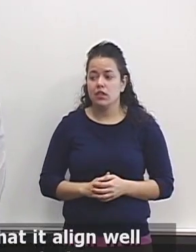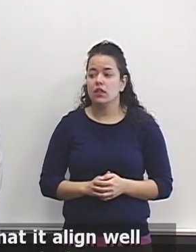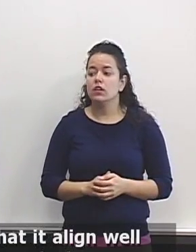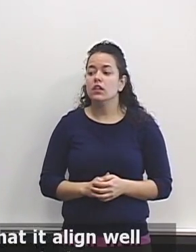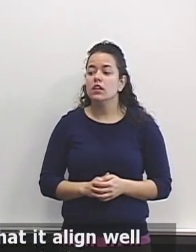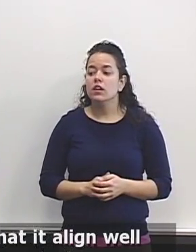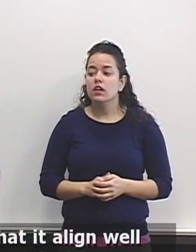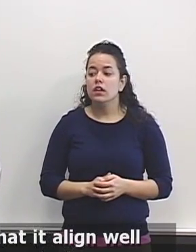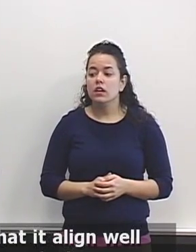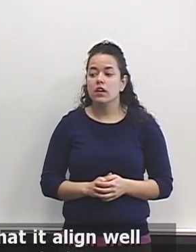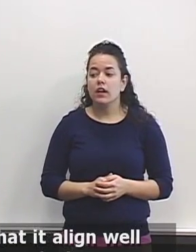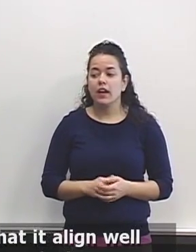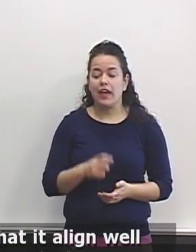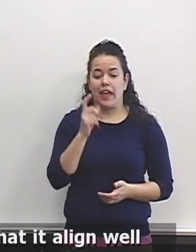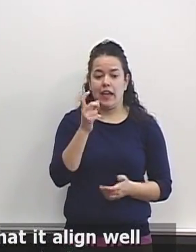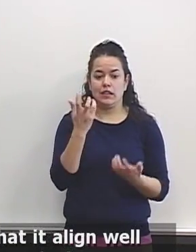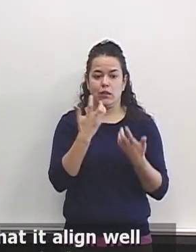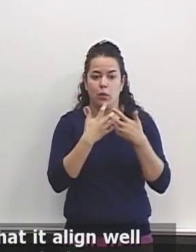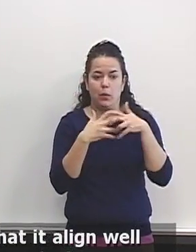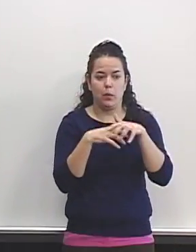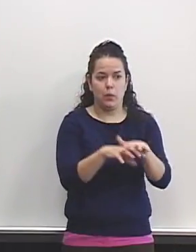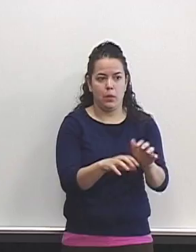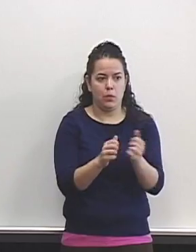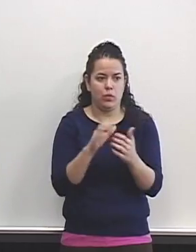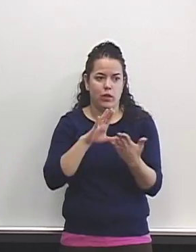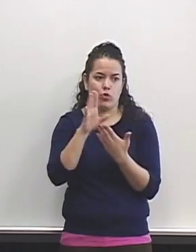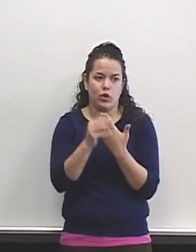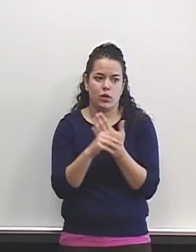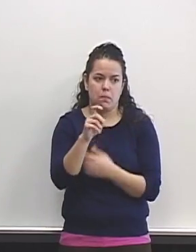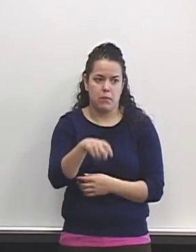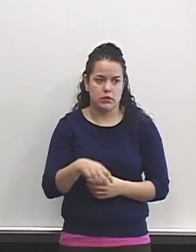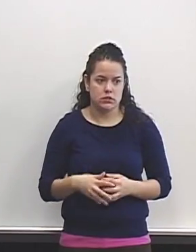that it align well with the curriculum.